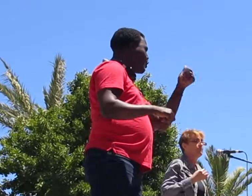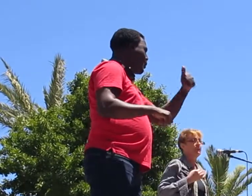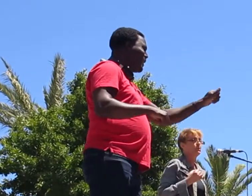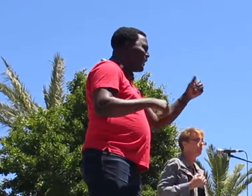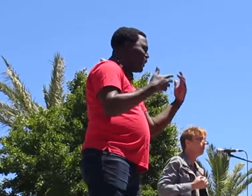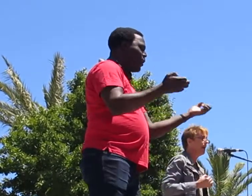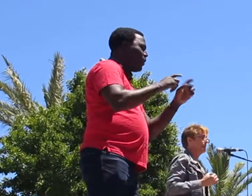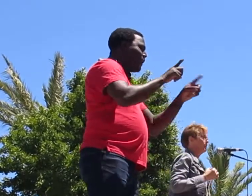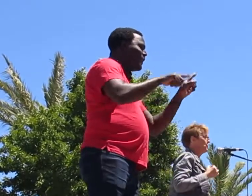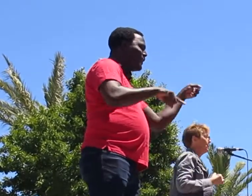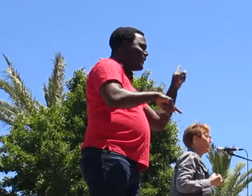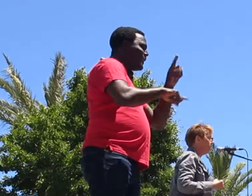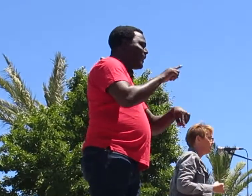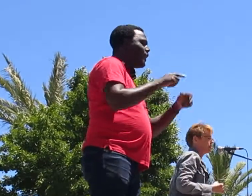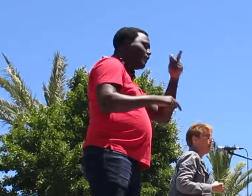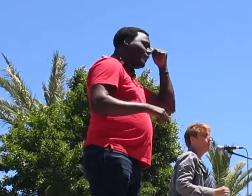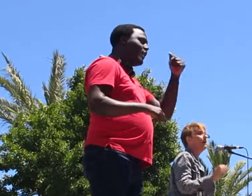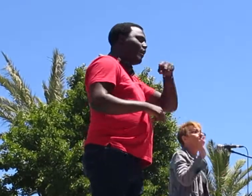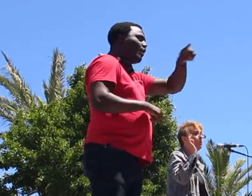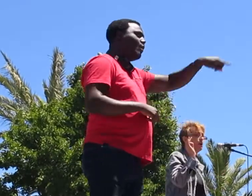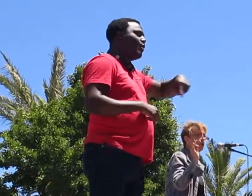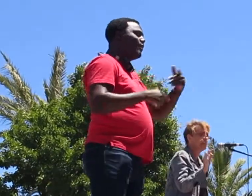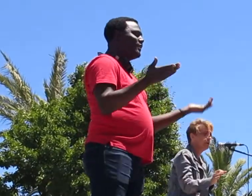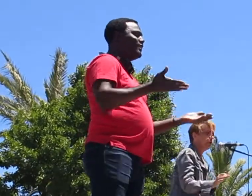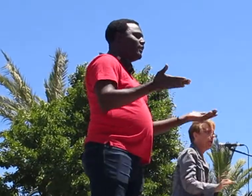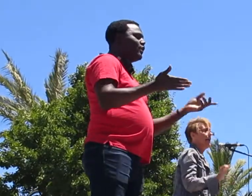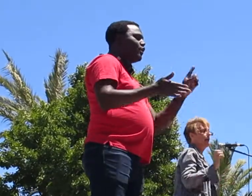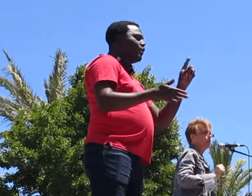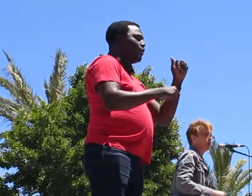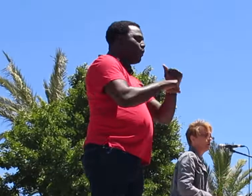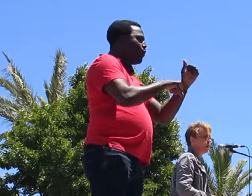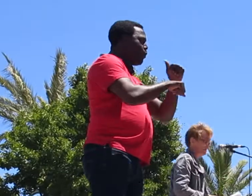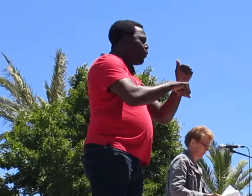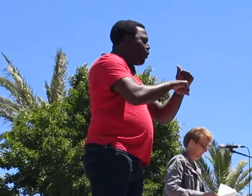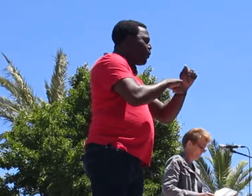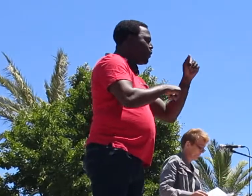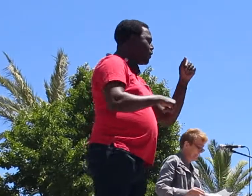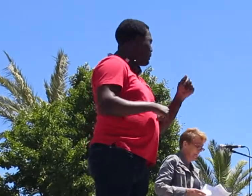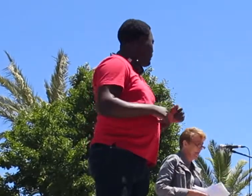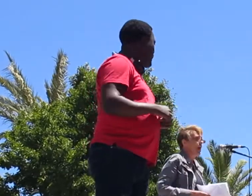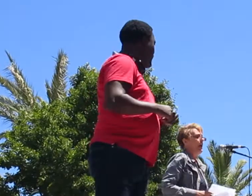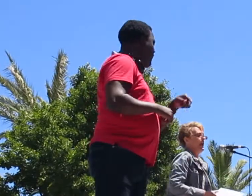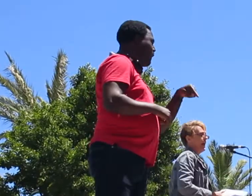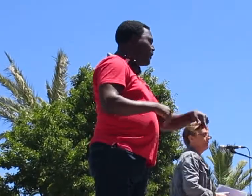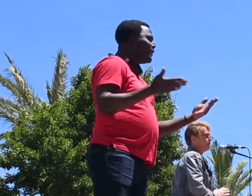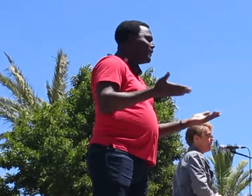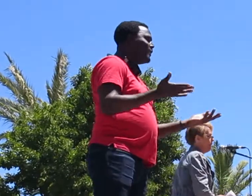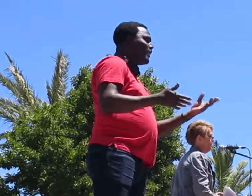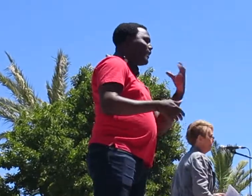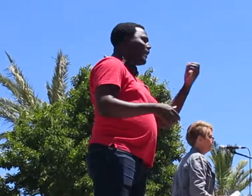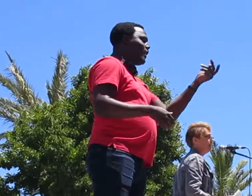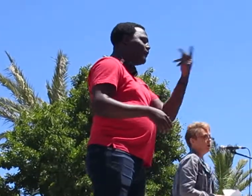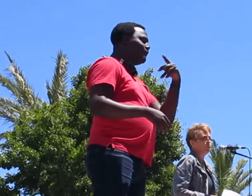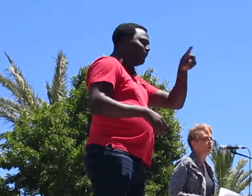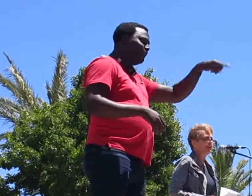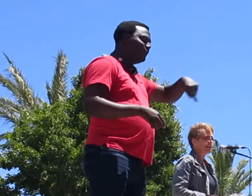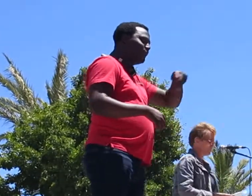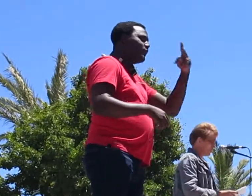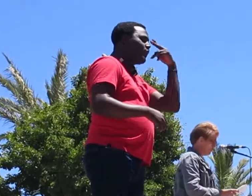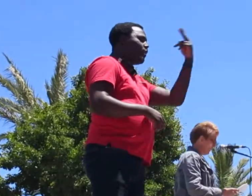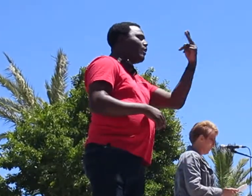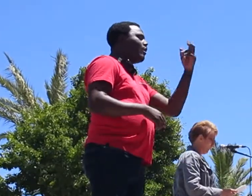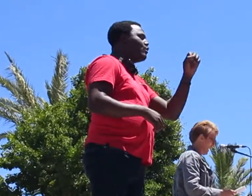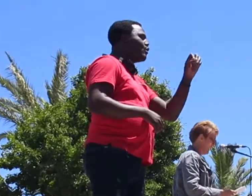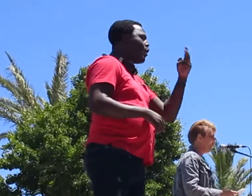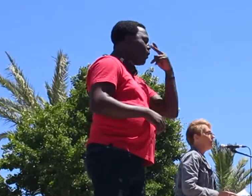can't, because we're out here doing our job. We are here and we are watching. And so, we say